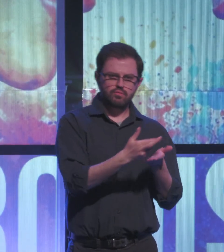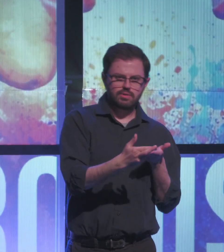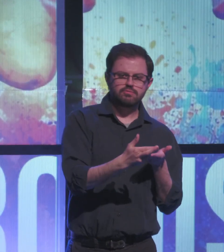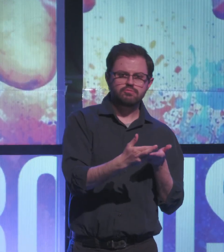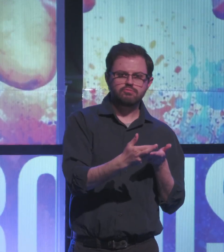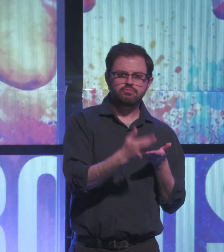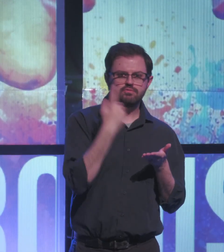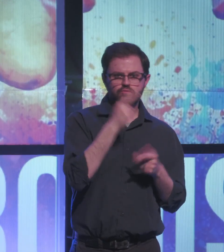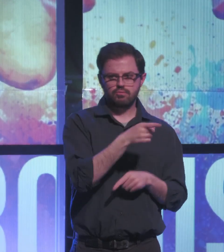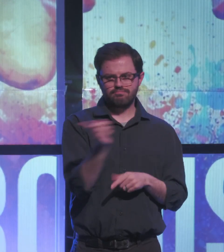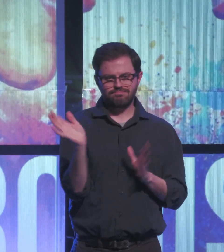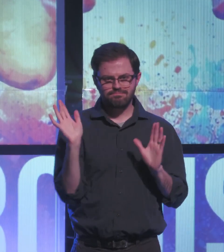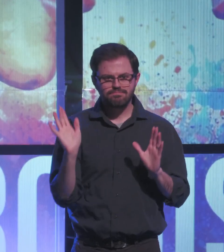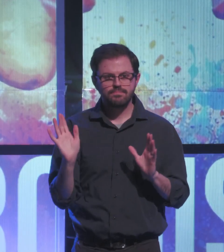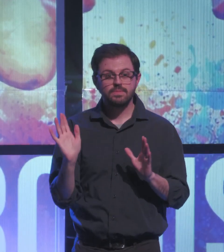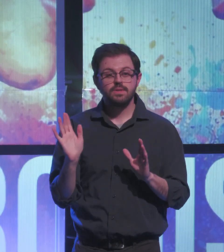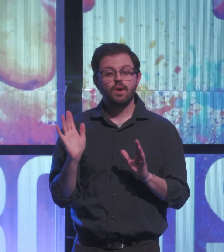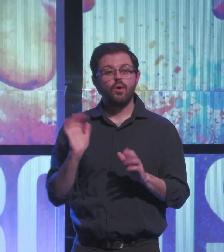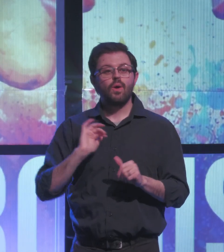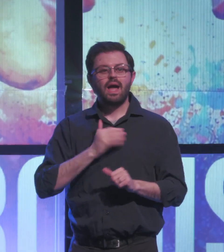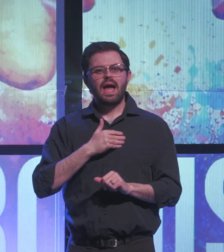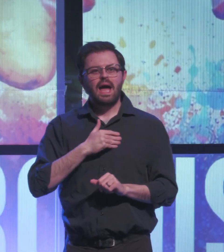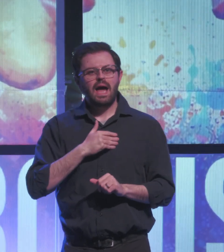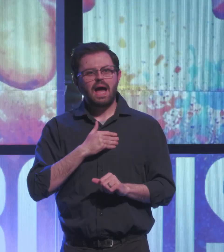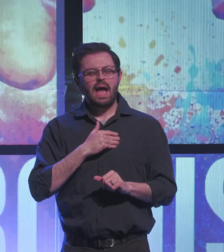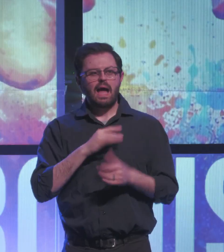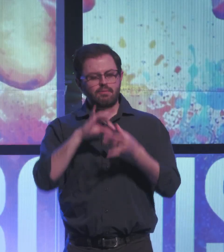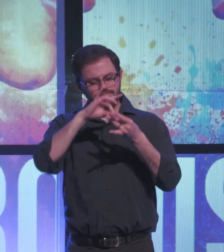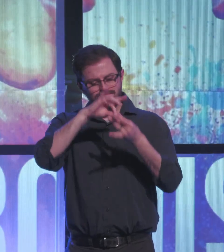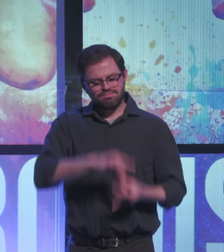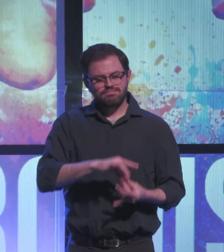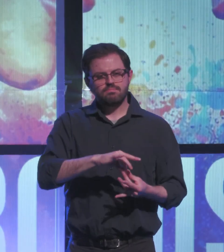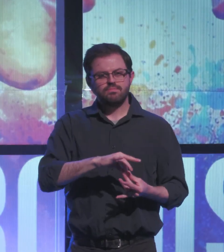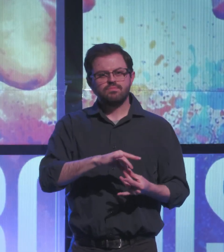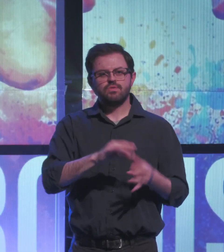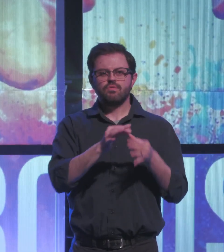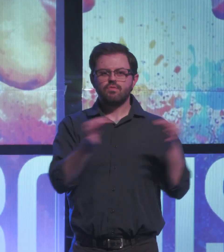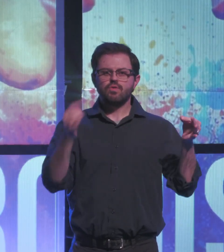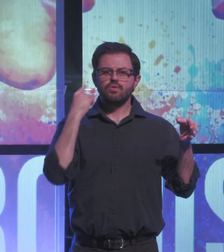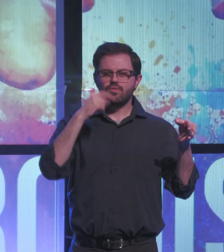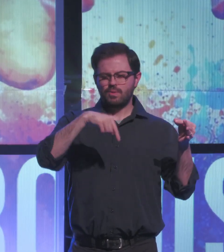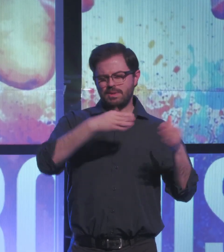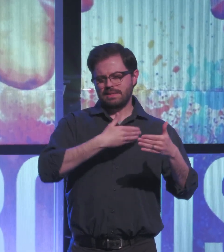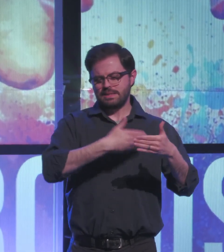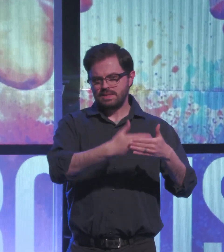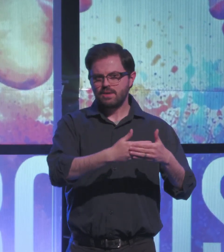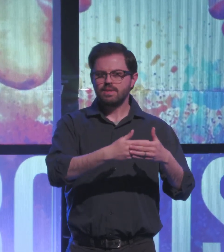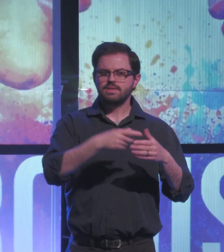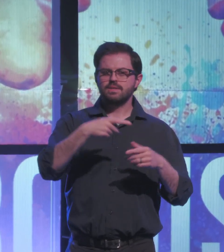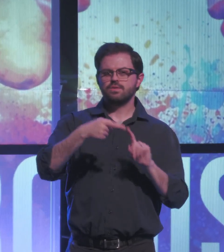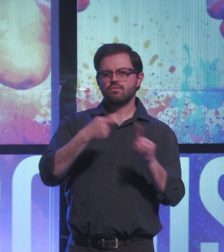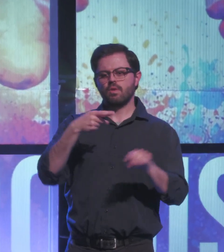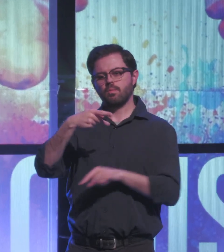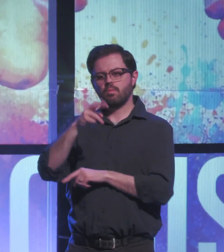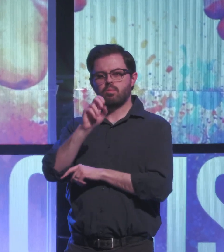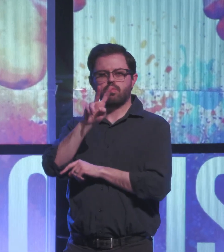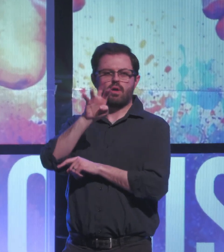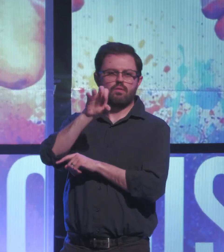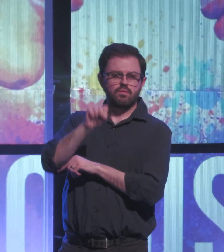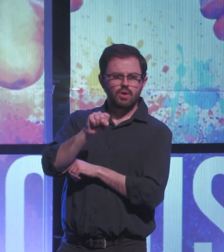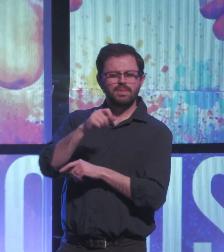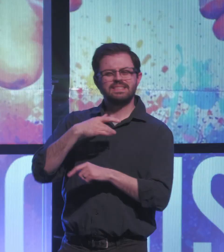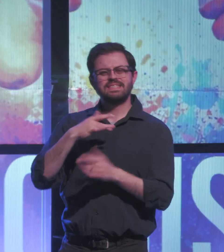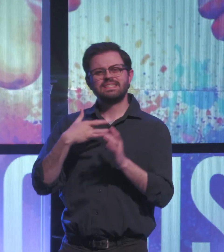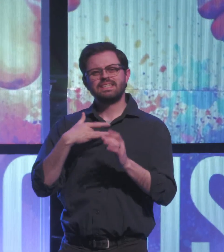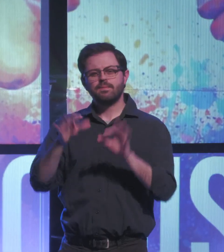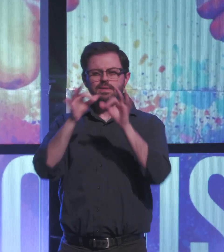right resources, okay? Our anchor verse for this series is a proverb, which is usually a wisdom saying that generally works if you're in